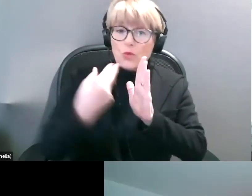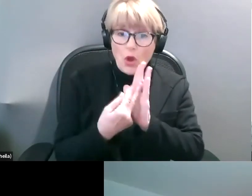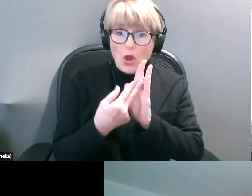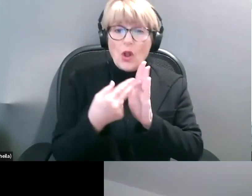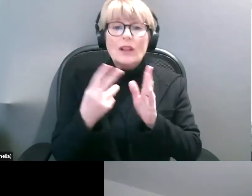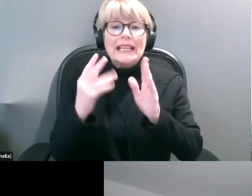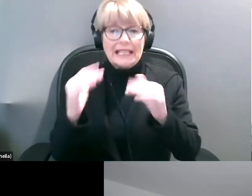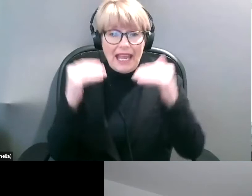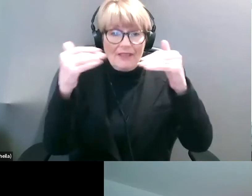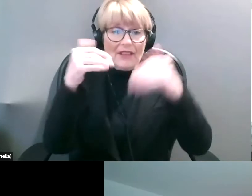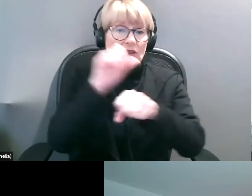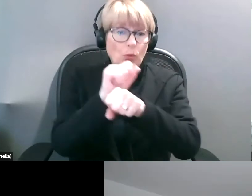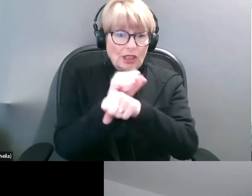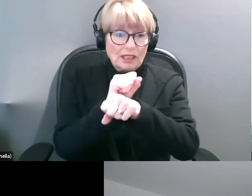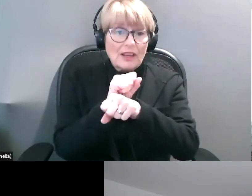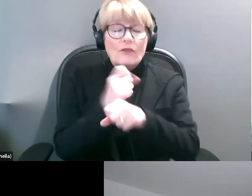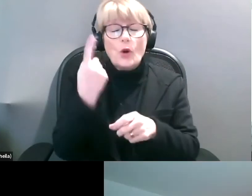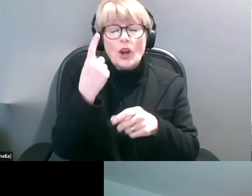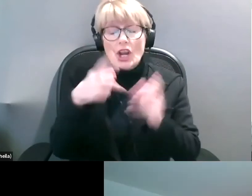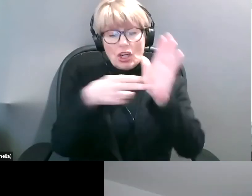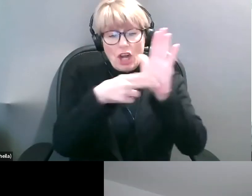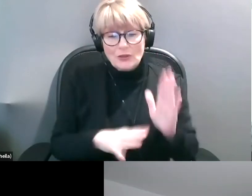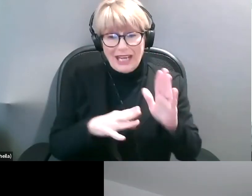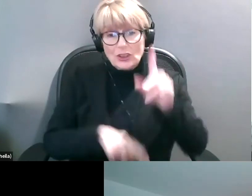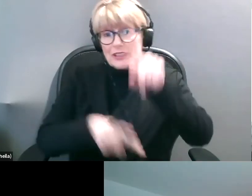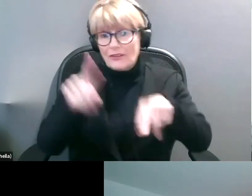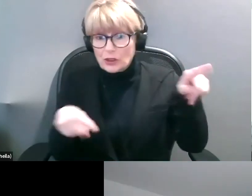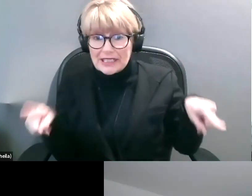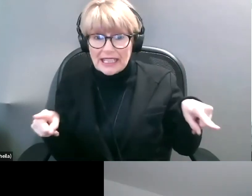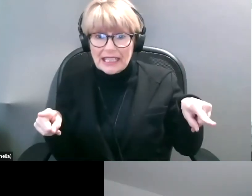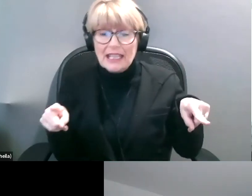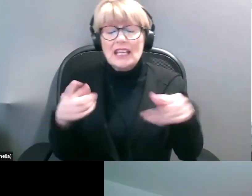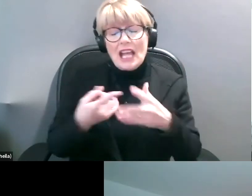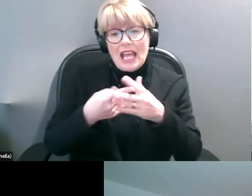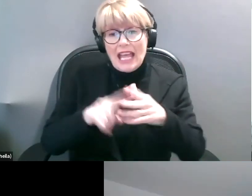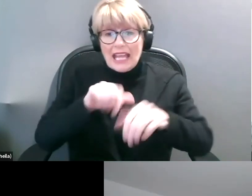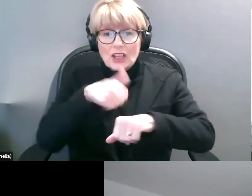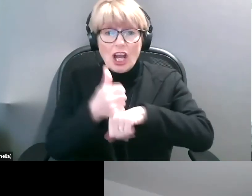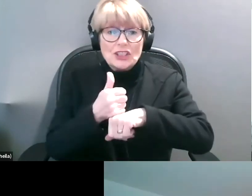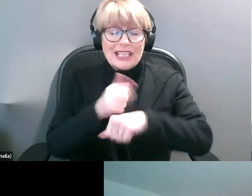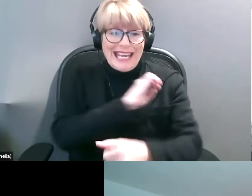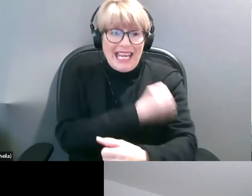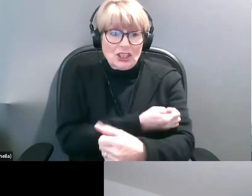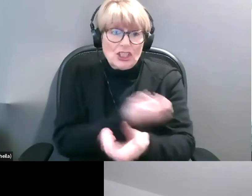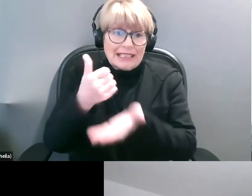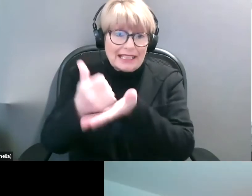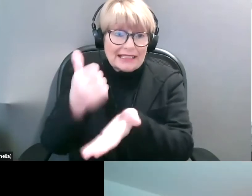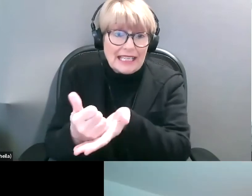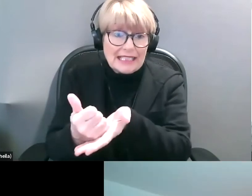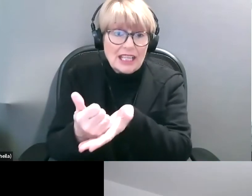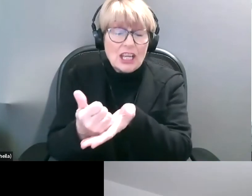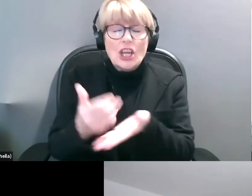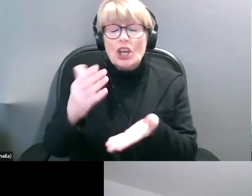increasing contractor diversity and launching energy assistance, community solar, and smart grid programs for